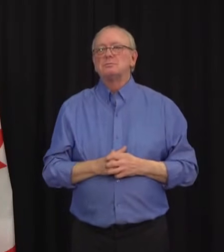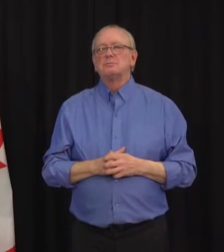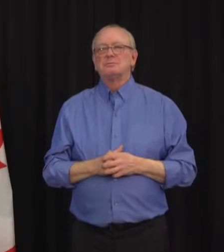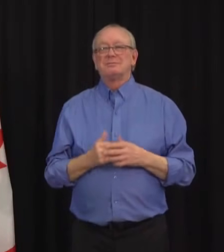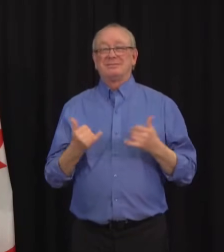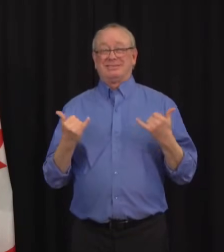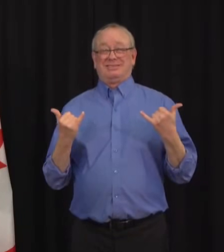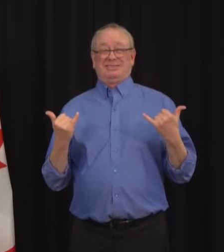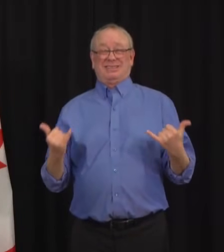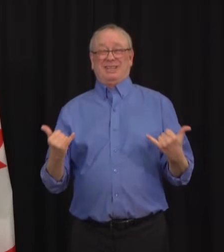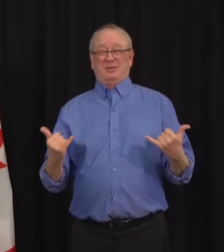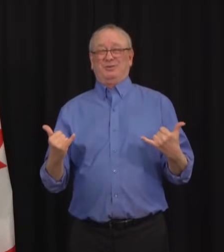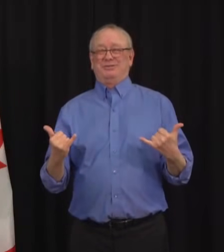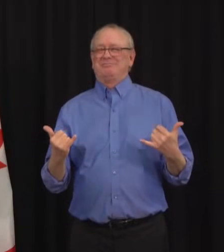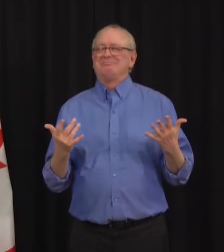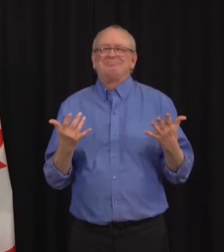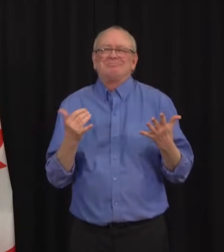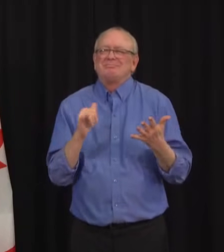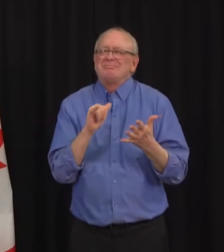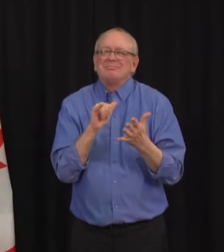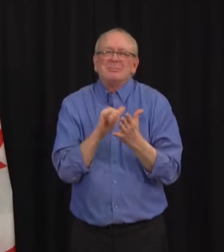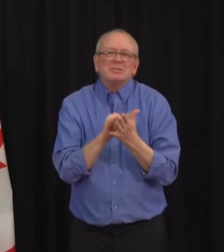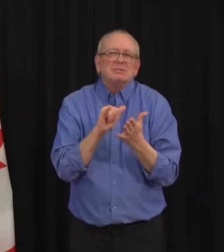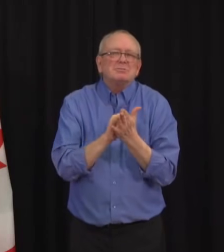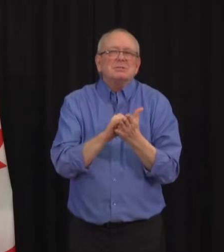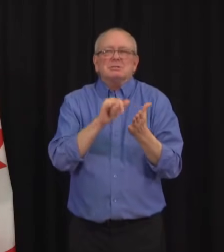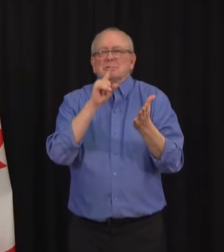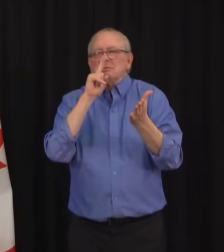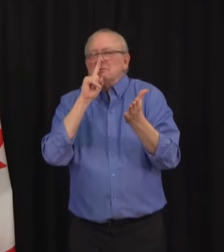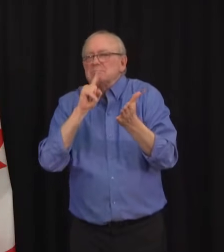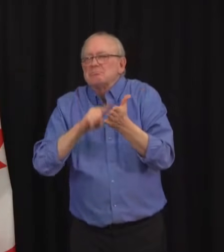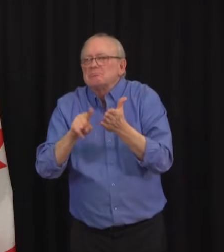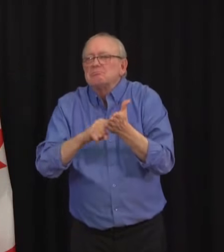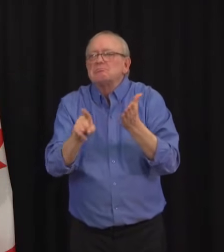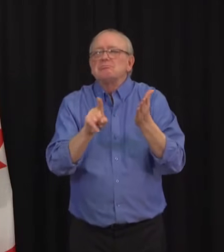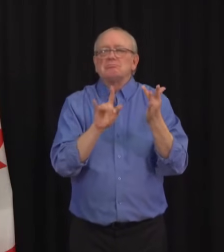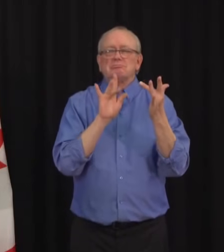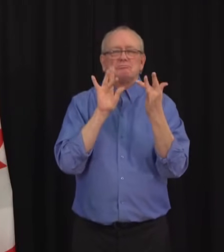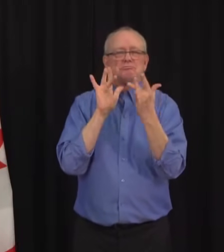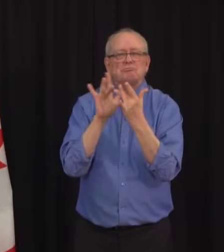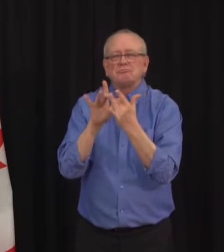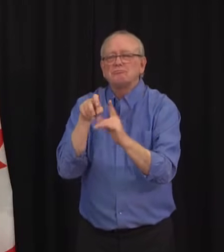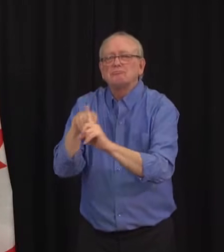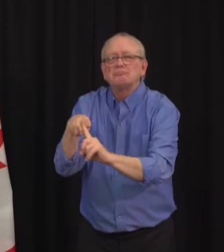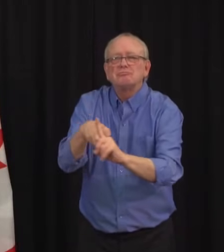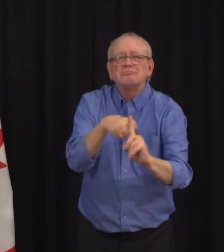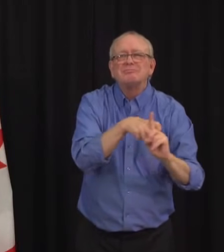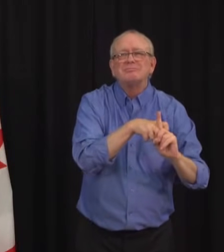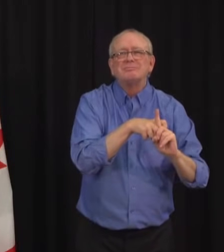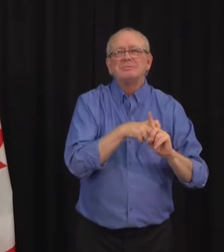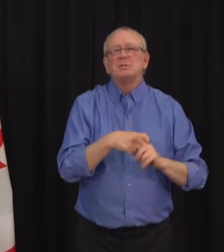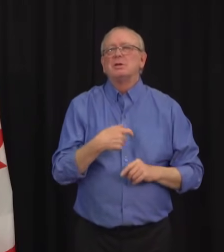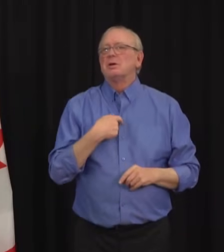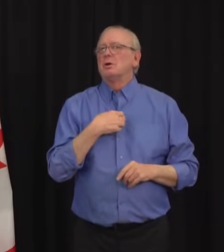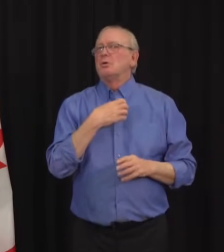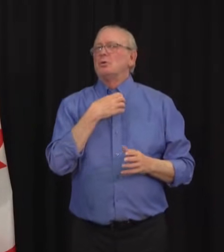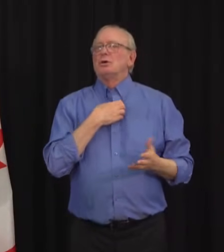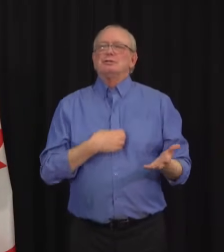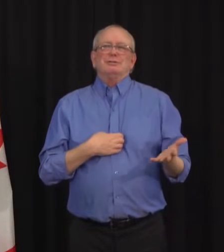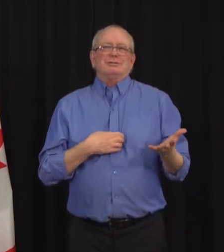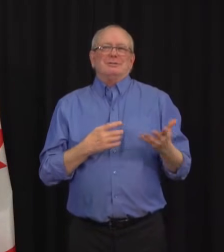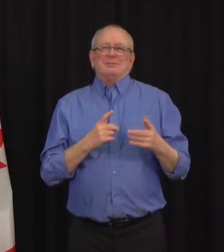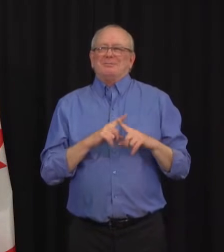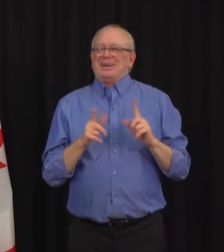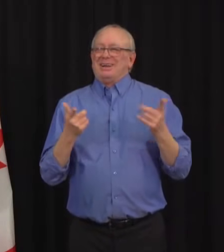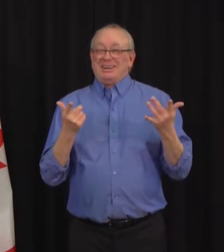all case investigations and contact tracing as quickly as would be ideal, this choice